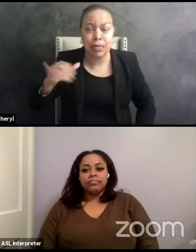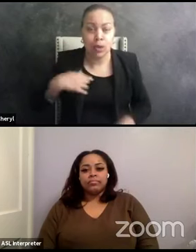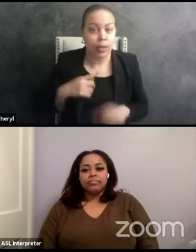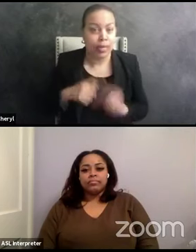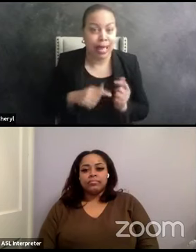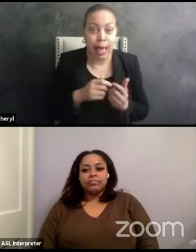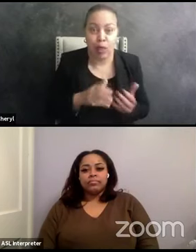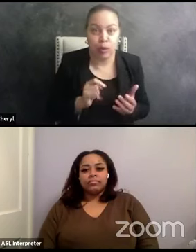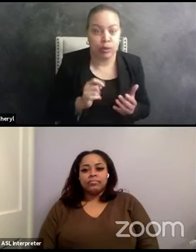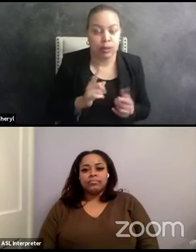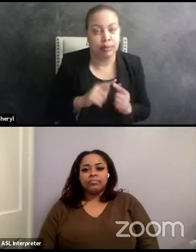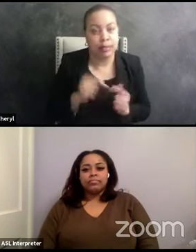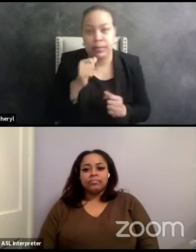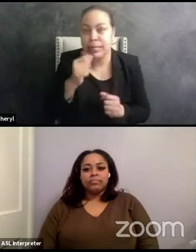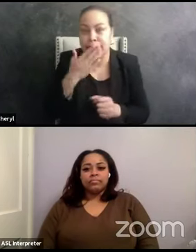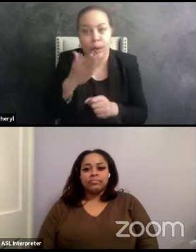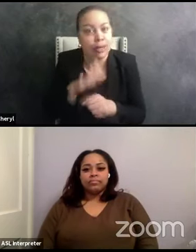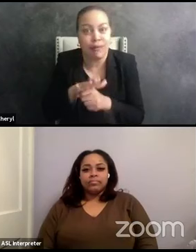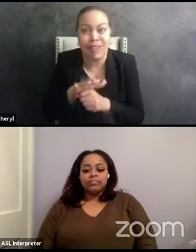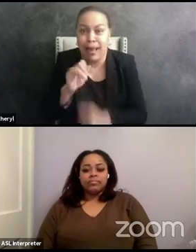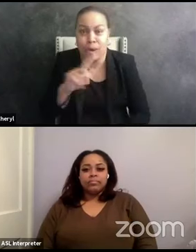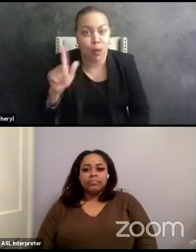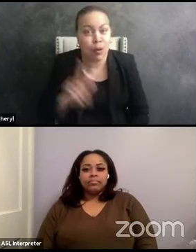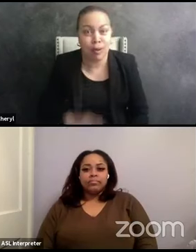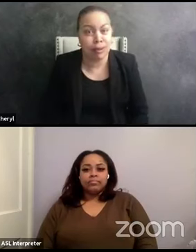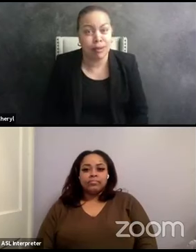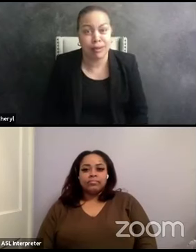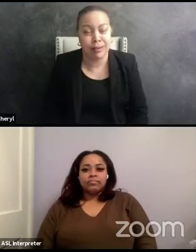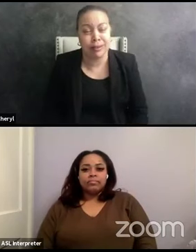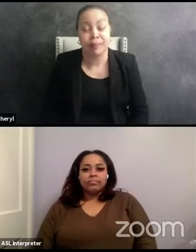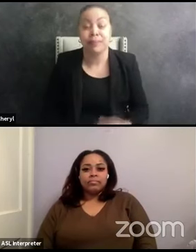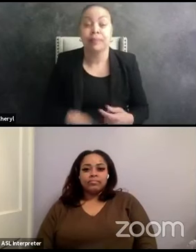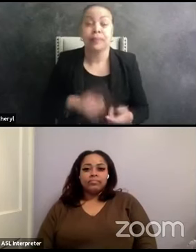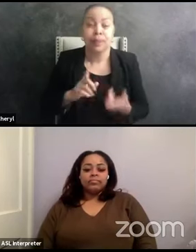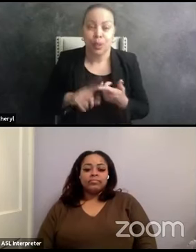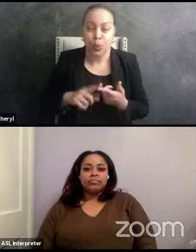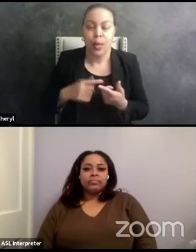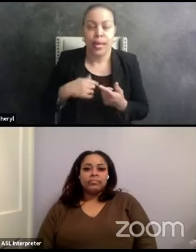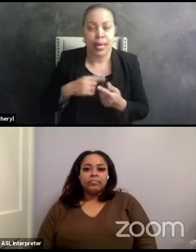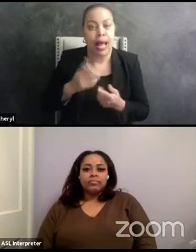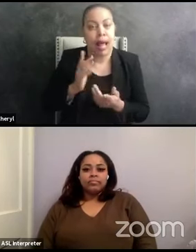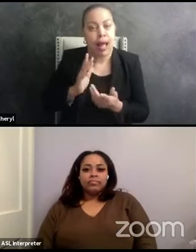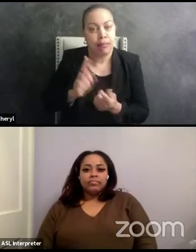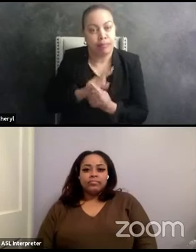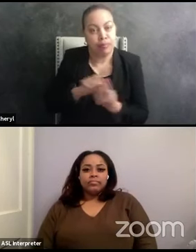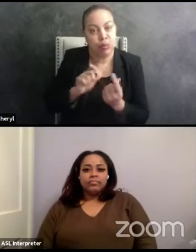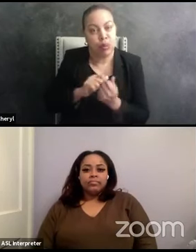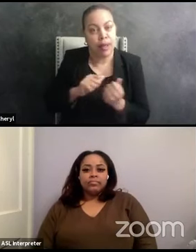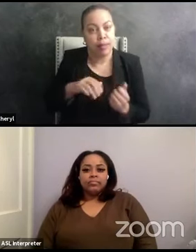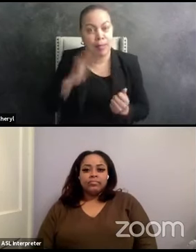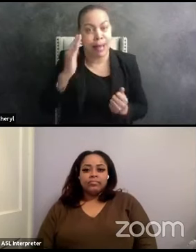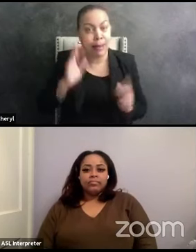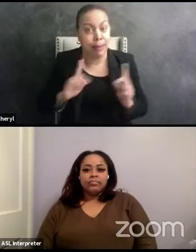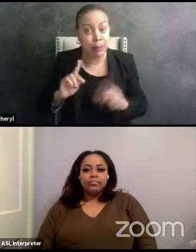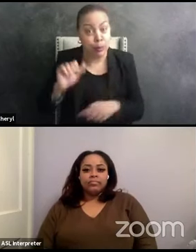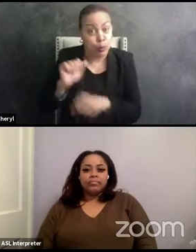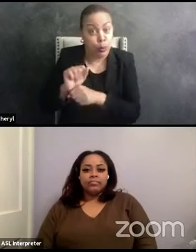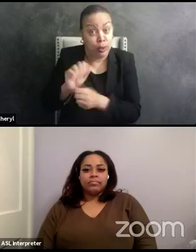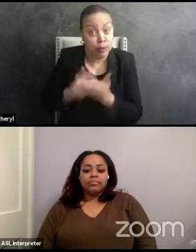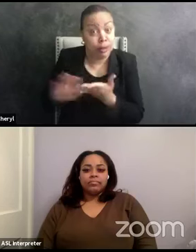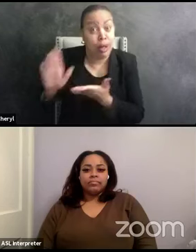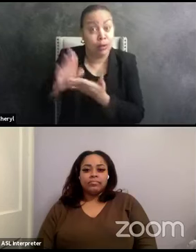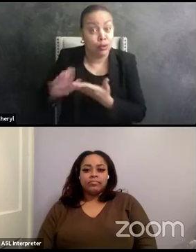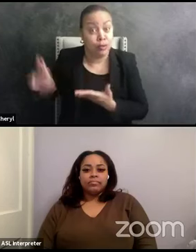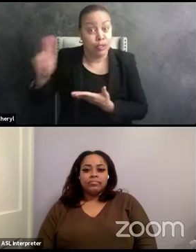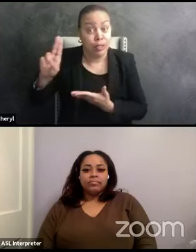so far from good enough, you know. And when I talk to black people in academia, the ones who've been